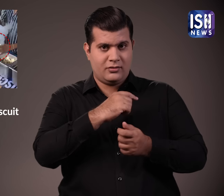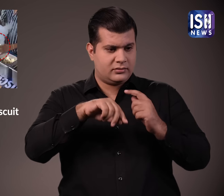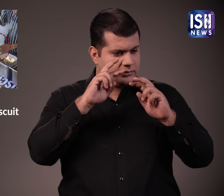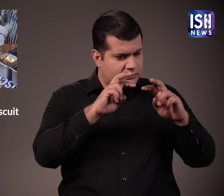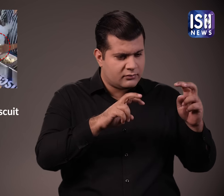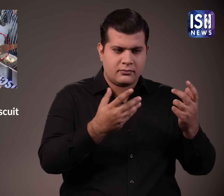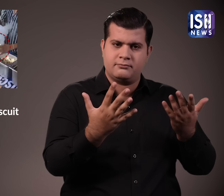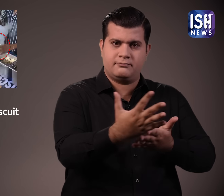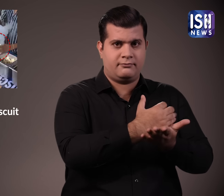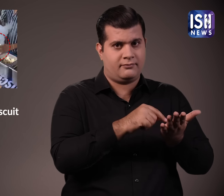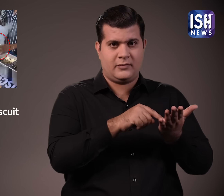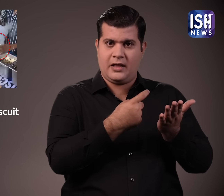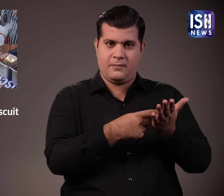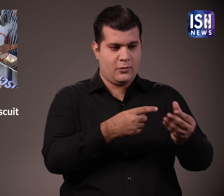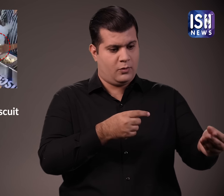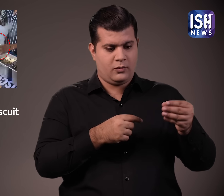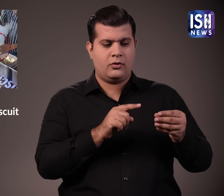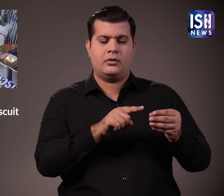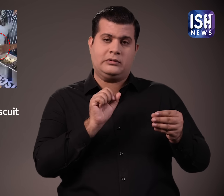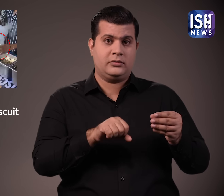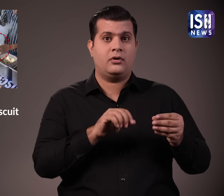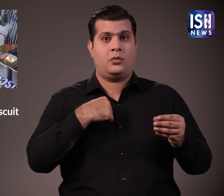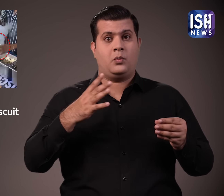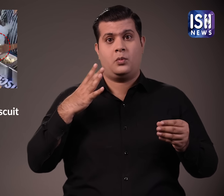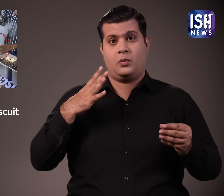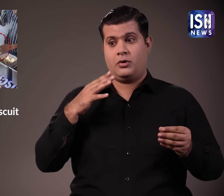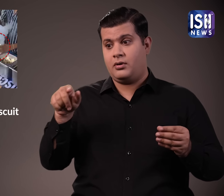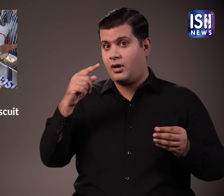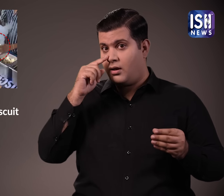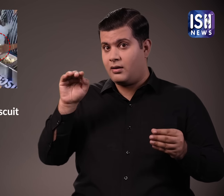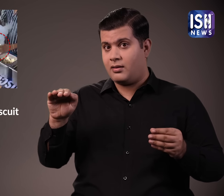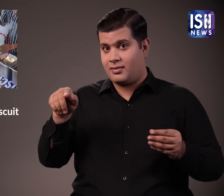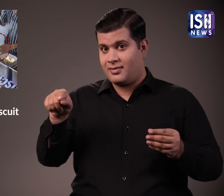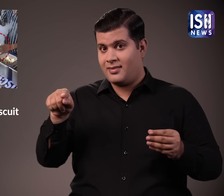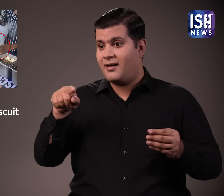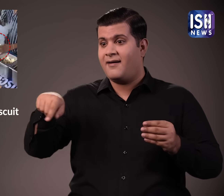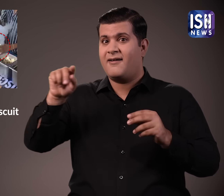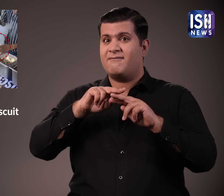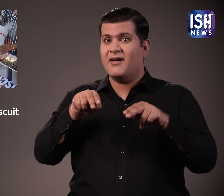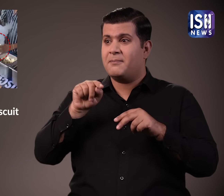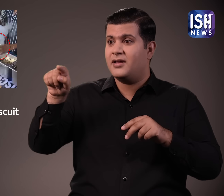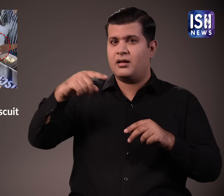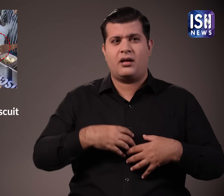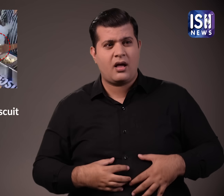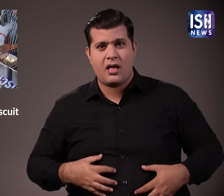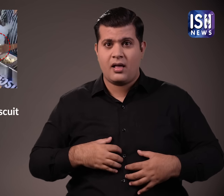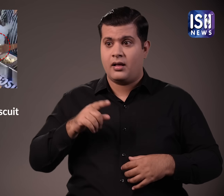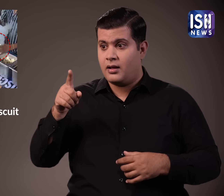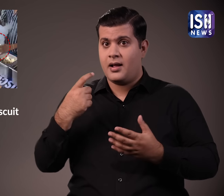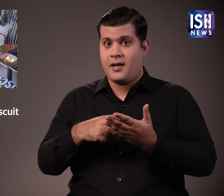The report of the cake samples collected by the police shows high level of Saturine. However, report of the cake eaten